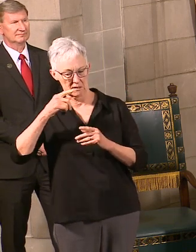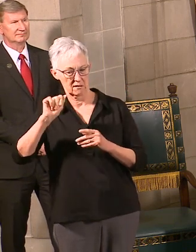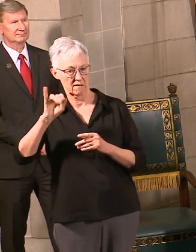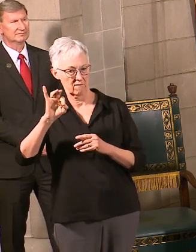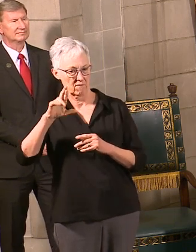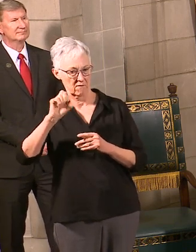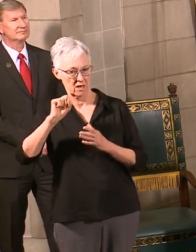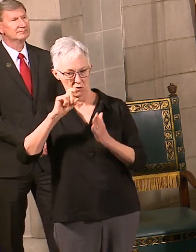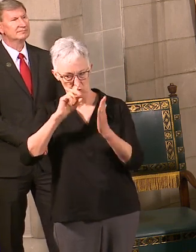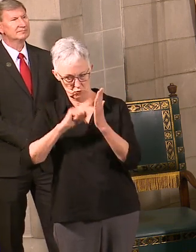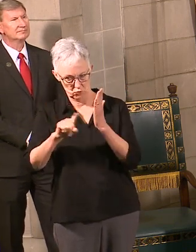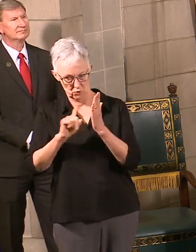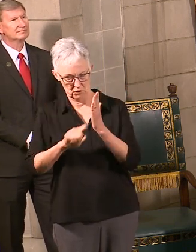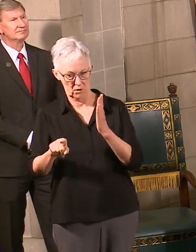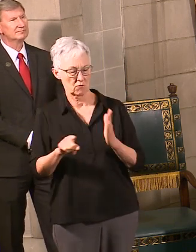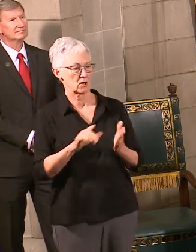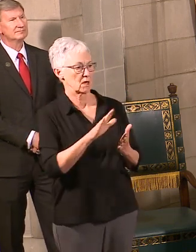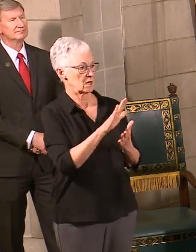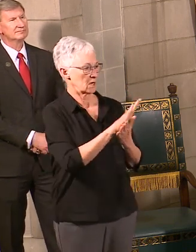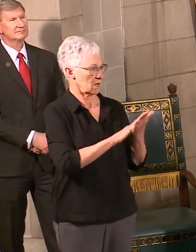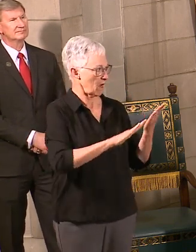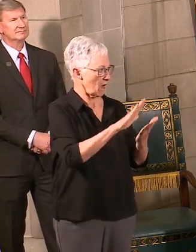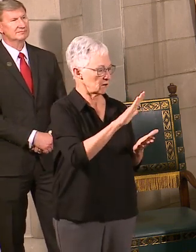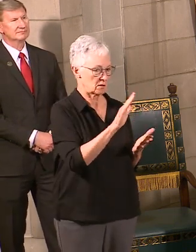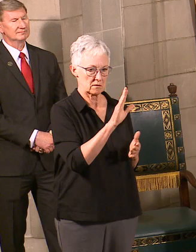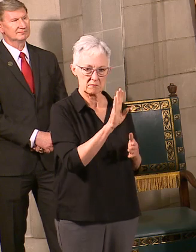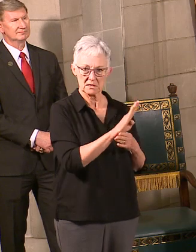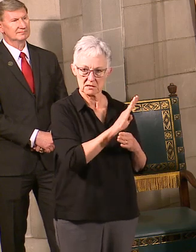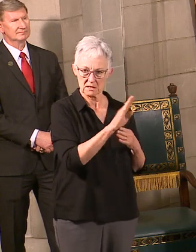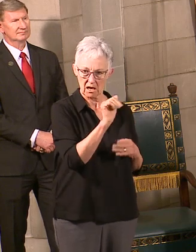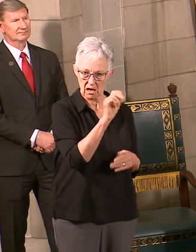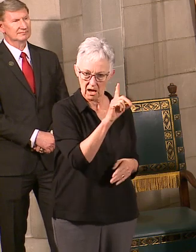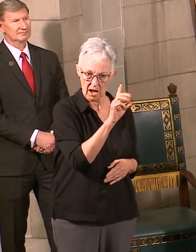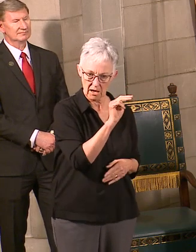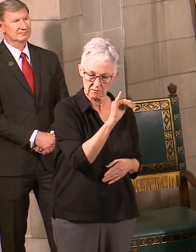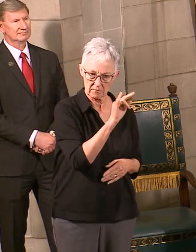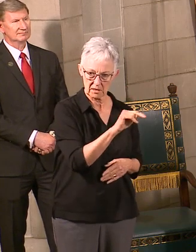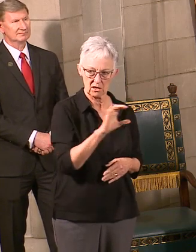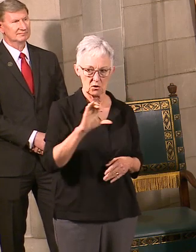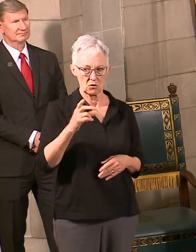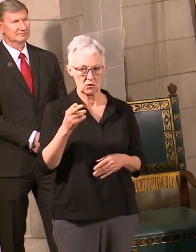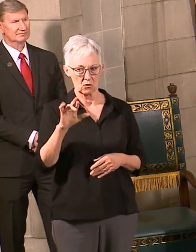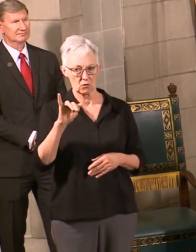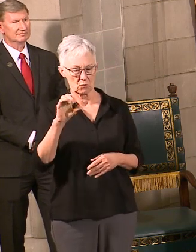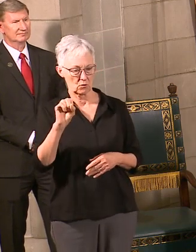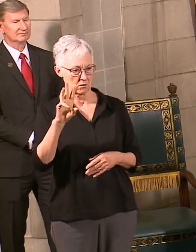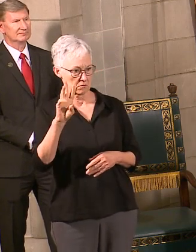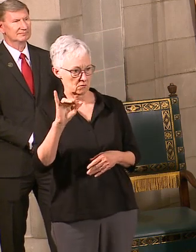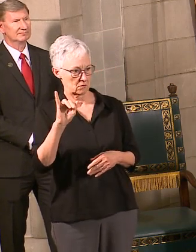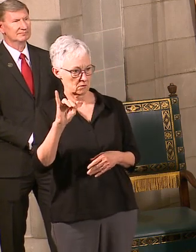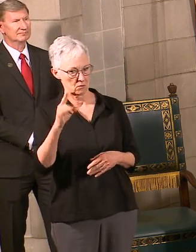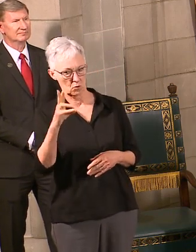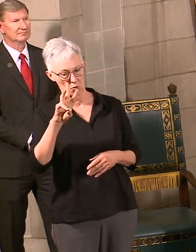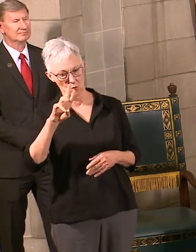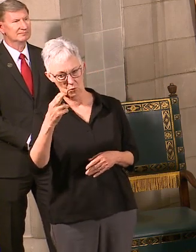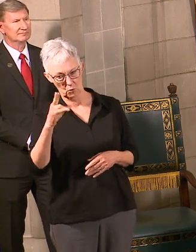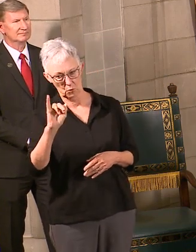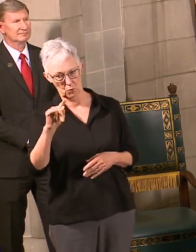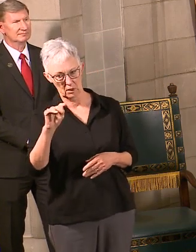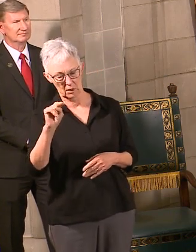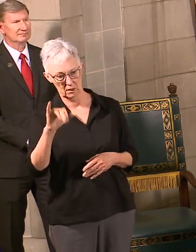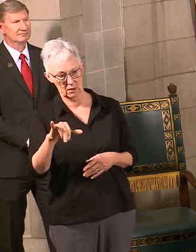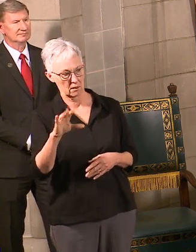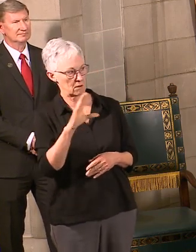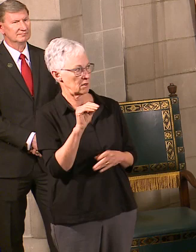Chris Decker, UNO College of Business Administration, Economics Department. Chris Whitney, Communications Coordinator, Lincoln Chamber of Commerce. I also